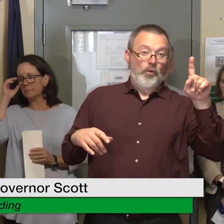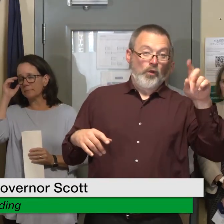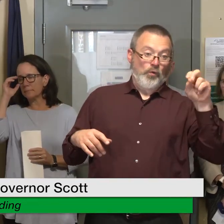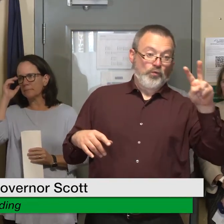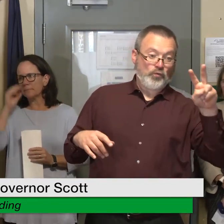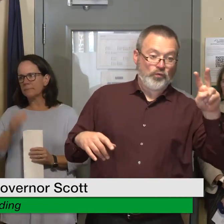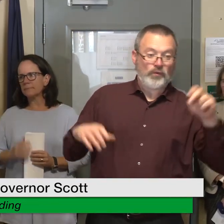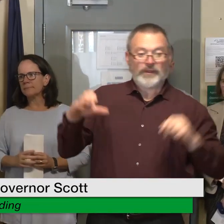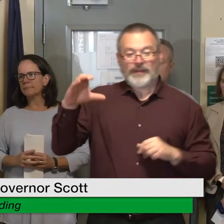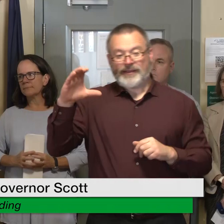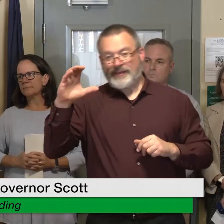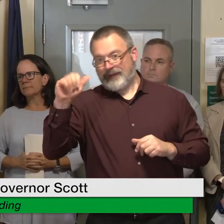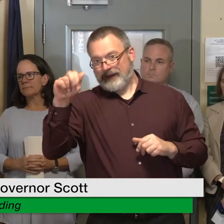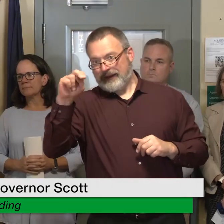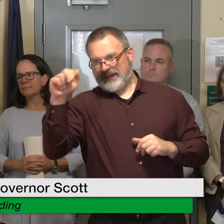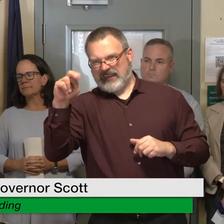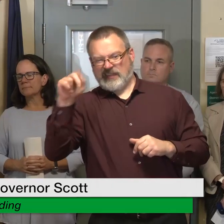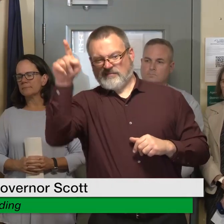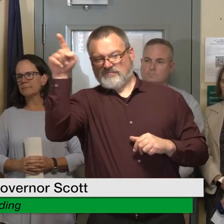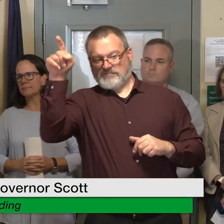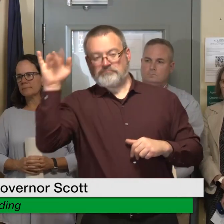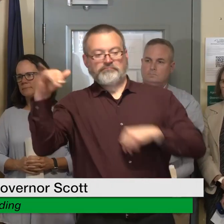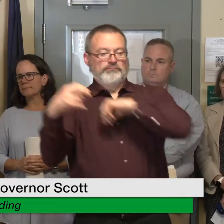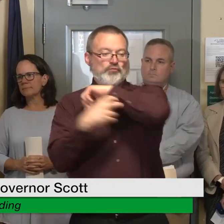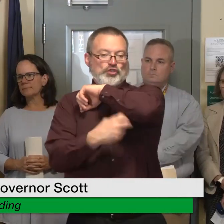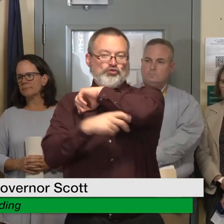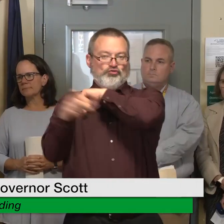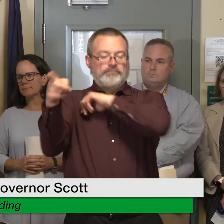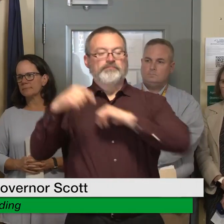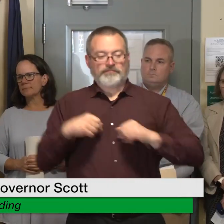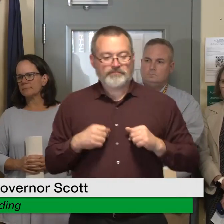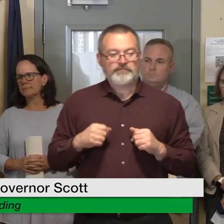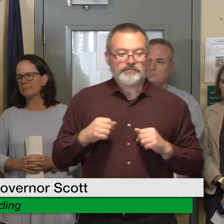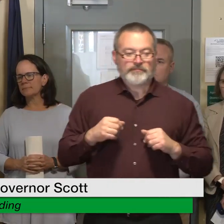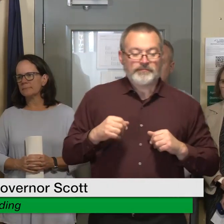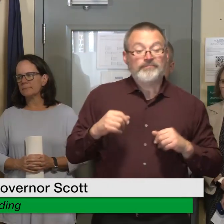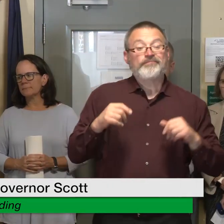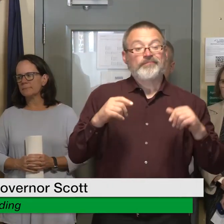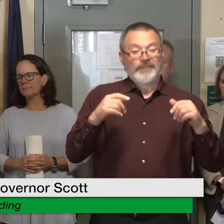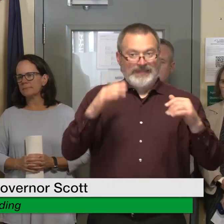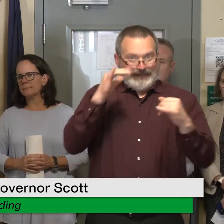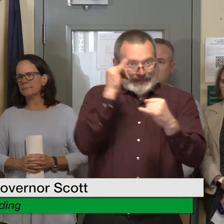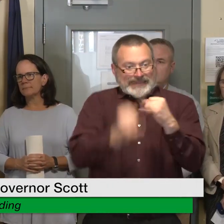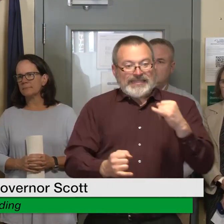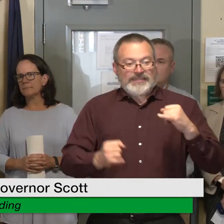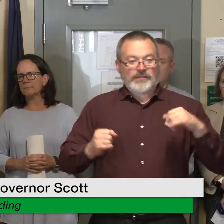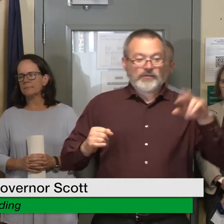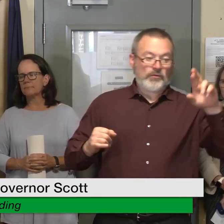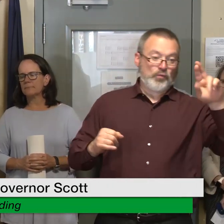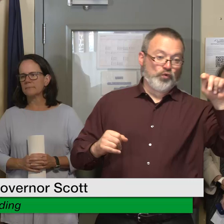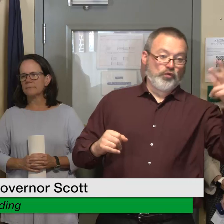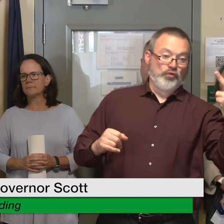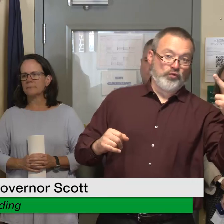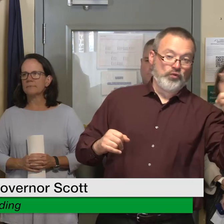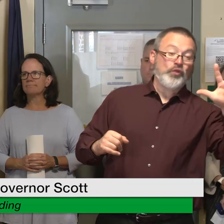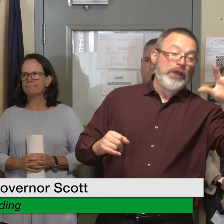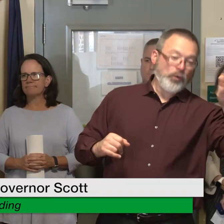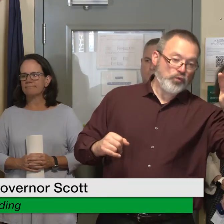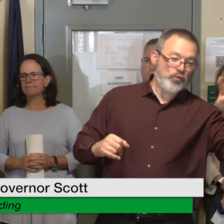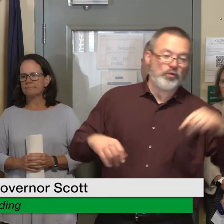Canaan, which is a bridge. And the last is Route 302 in